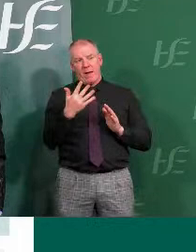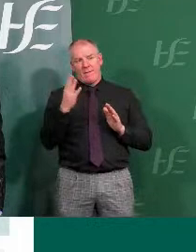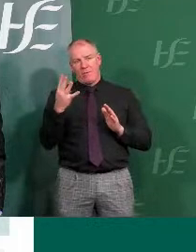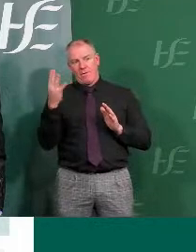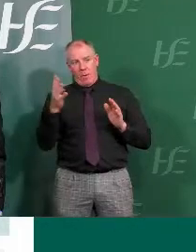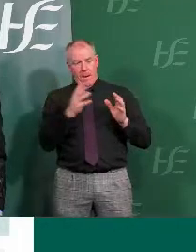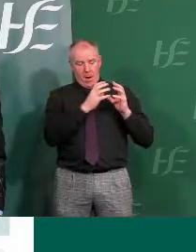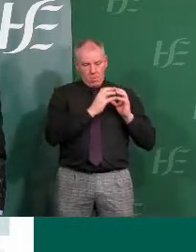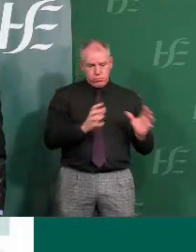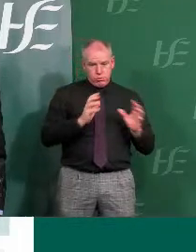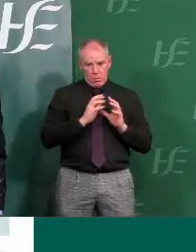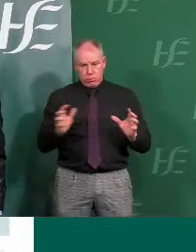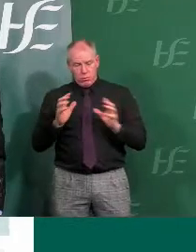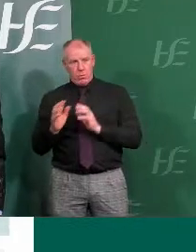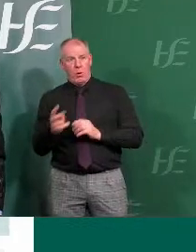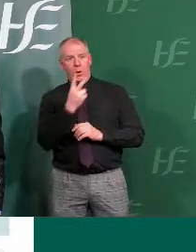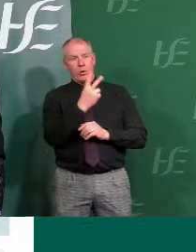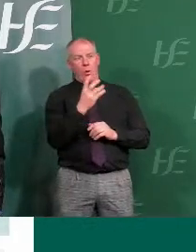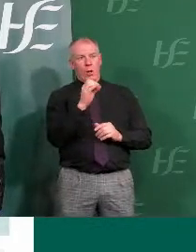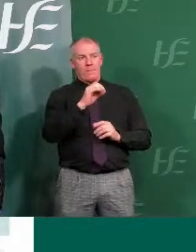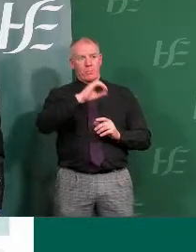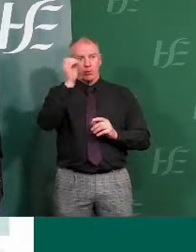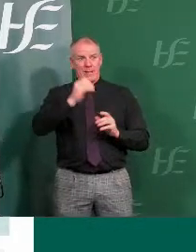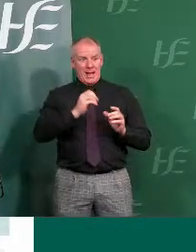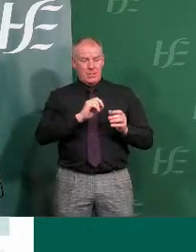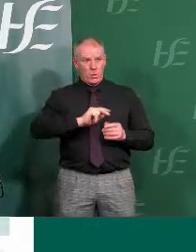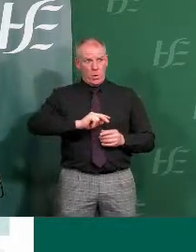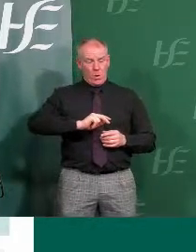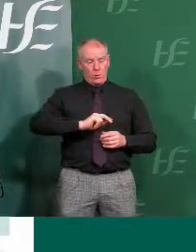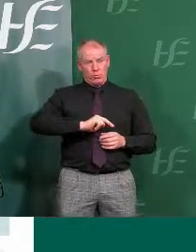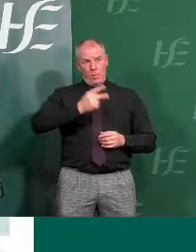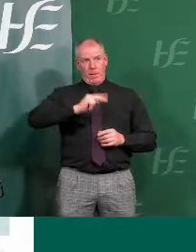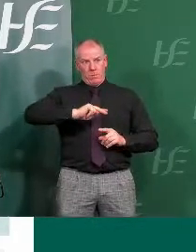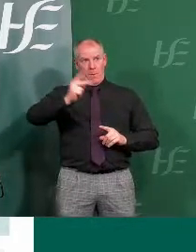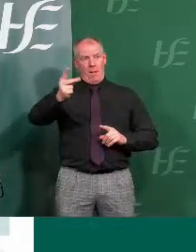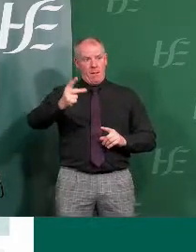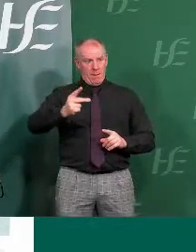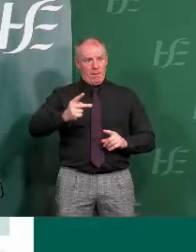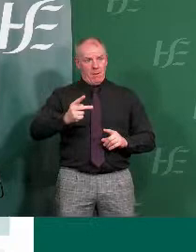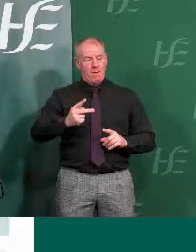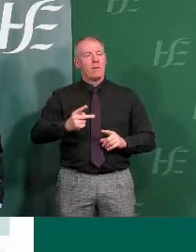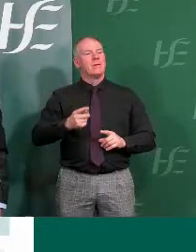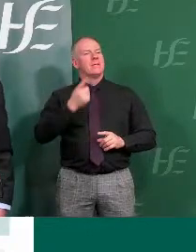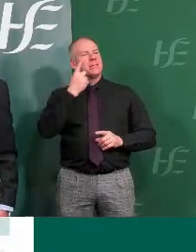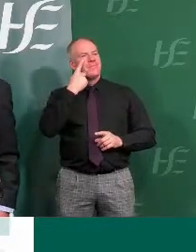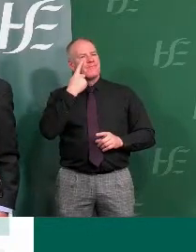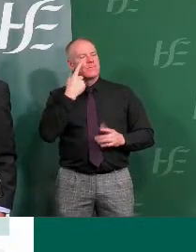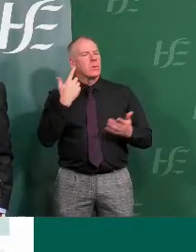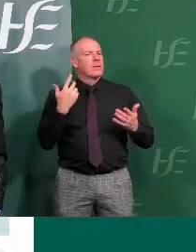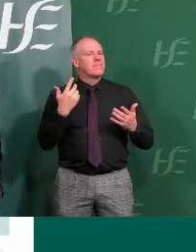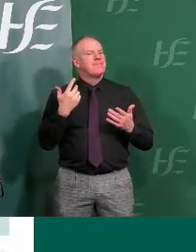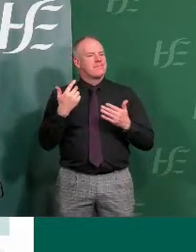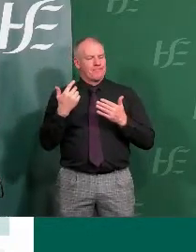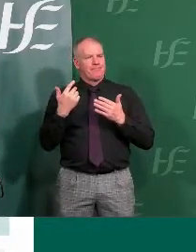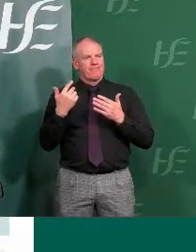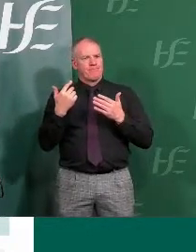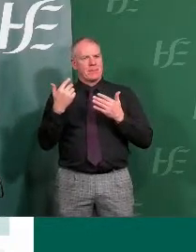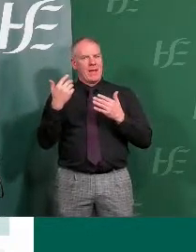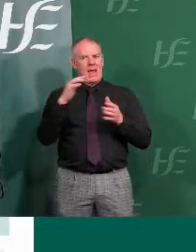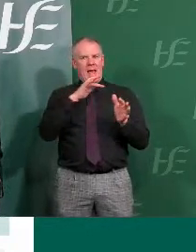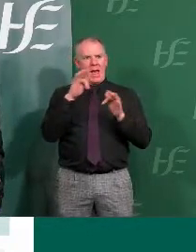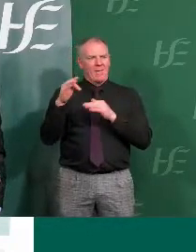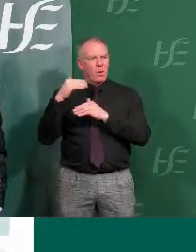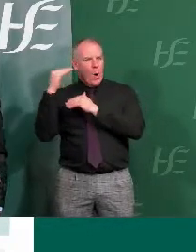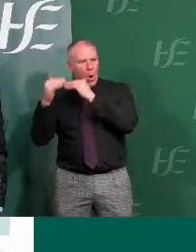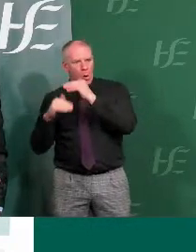big increases of 200%, 130 and 80% respectively. We are seeing some increase after a period of fall in older age